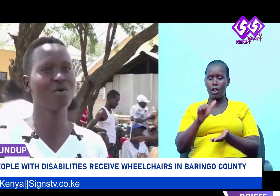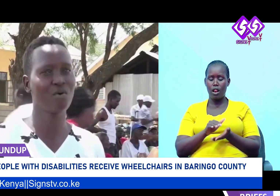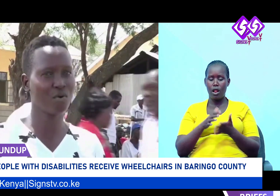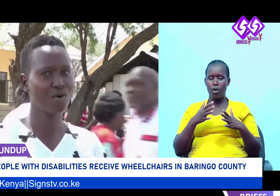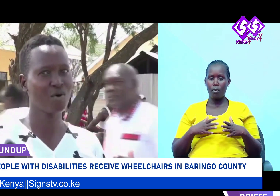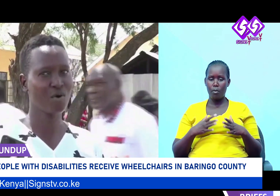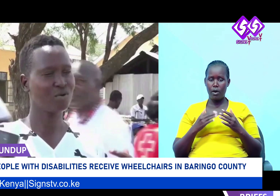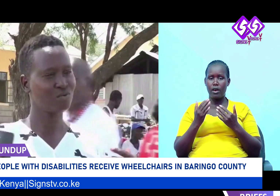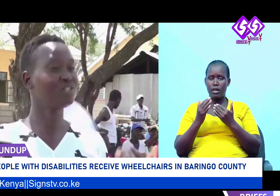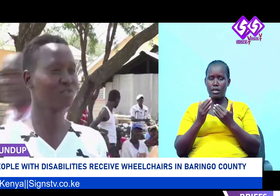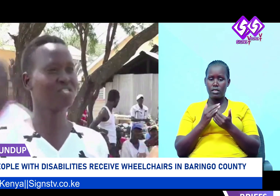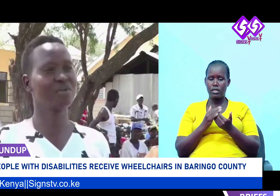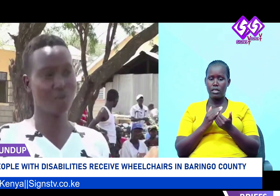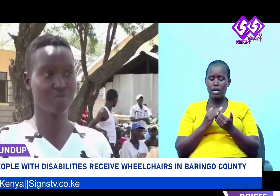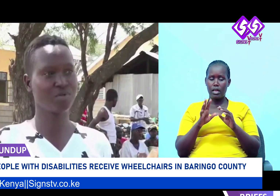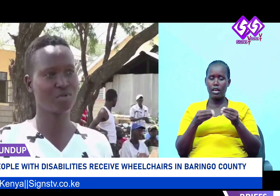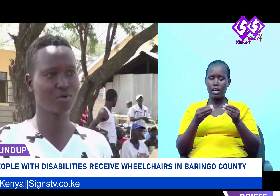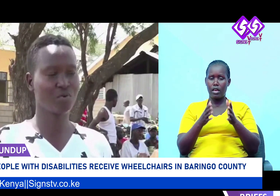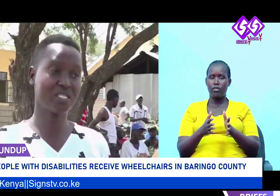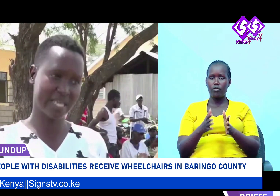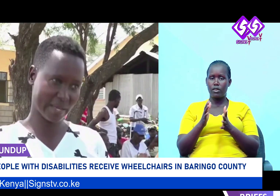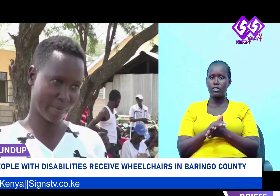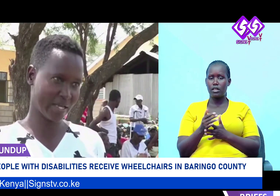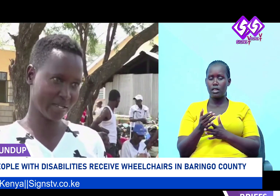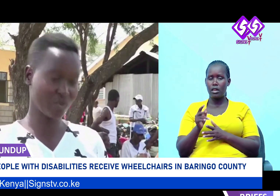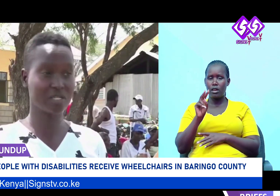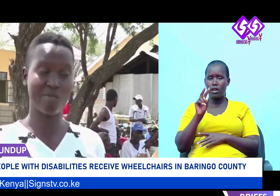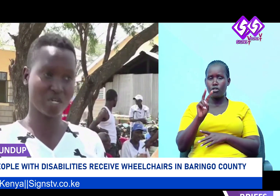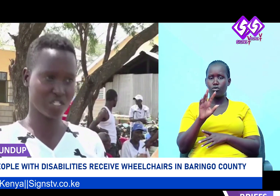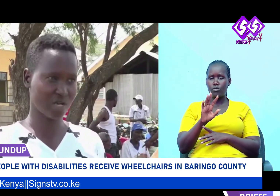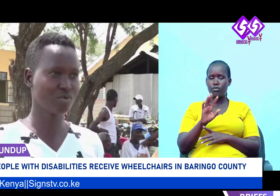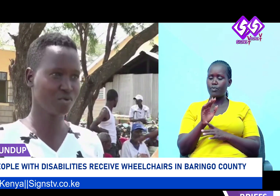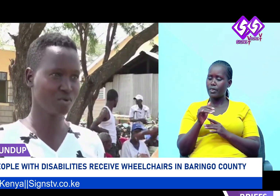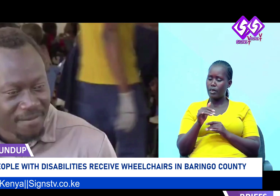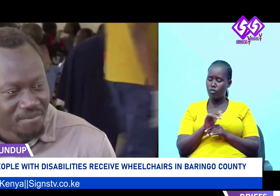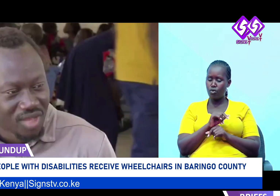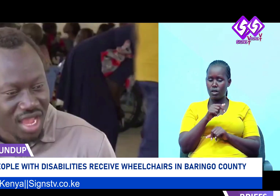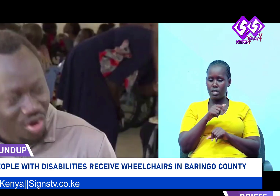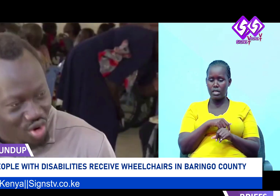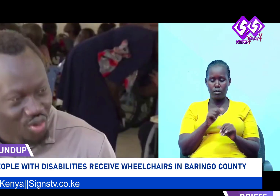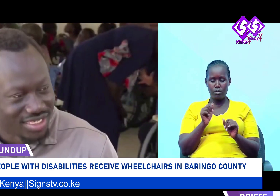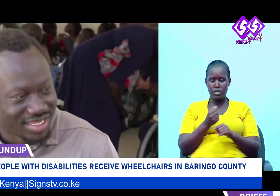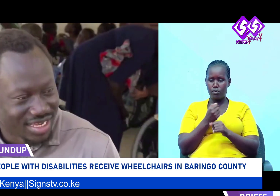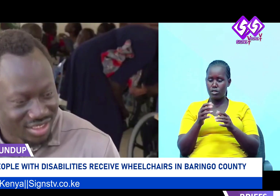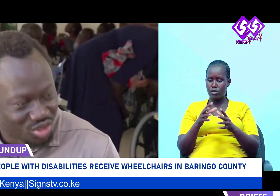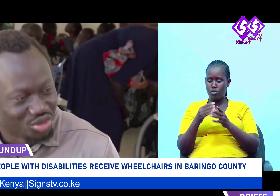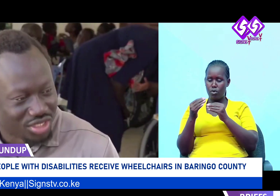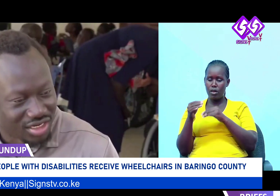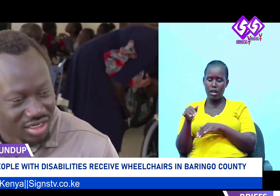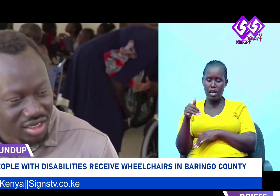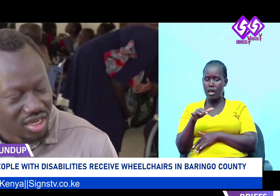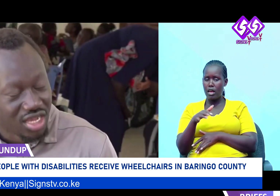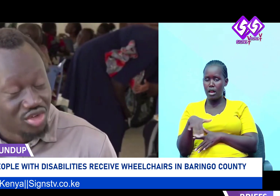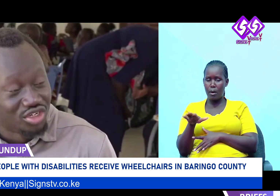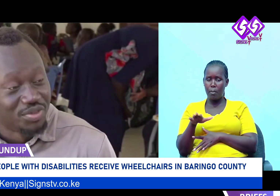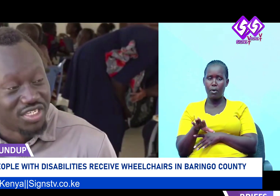wako 24/7 kwa huyo mtoto. Huwezi enda pali, huwezi kumwachia mtu. I always say that it's true that your deepest